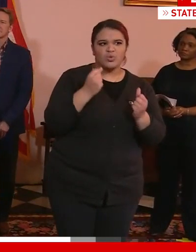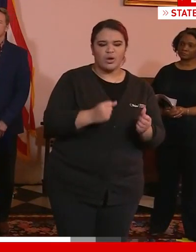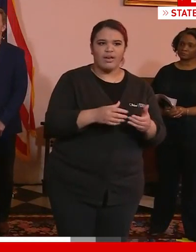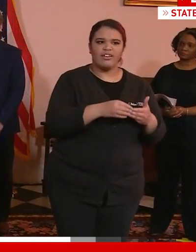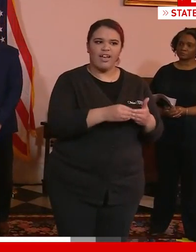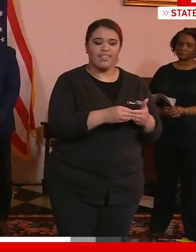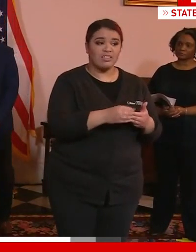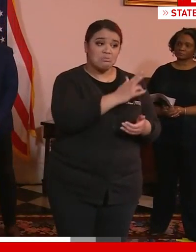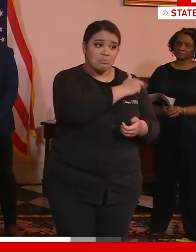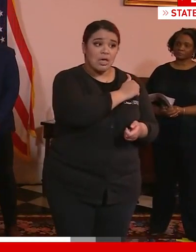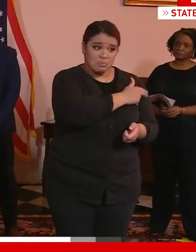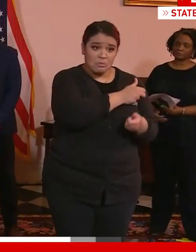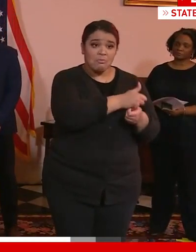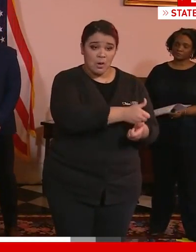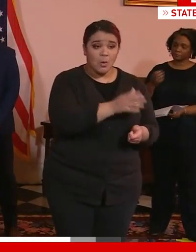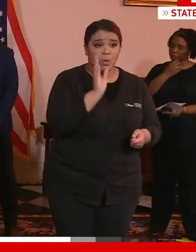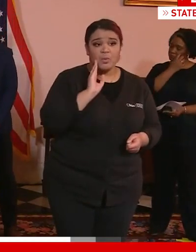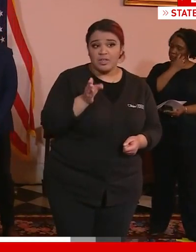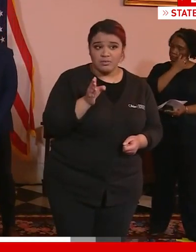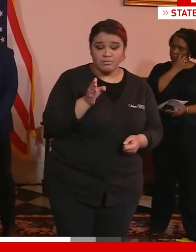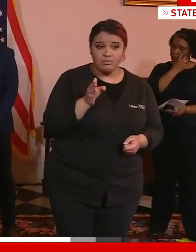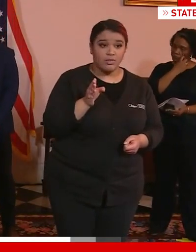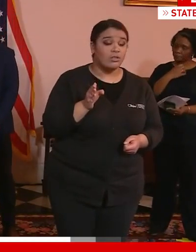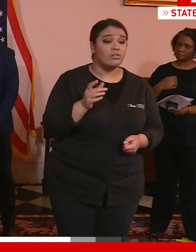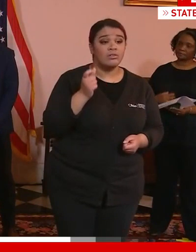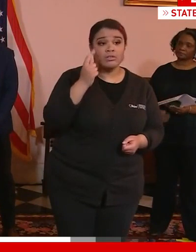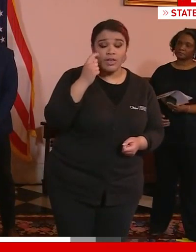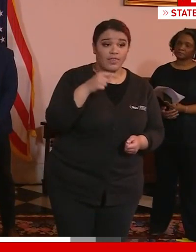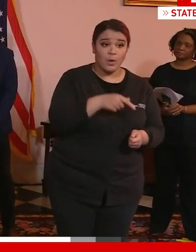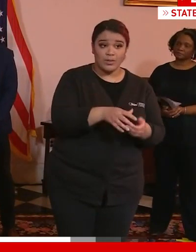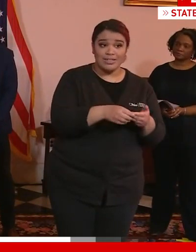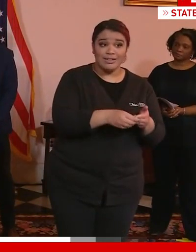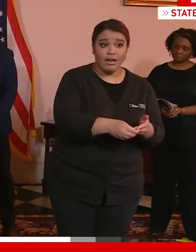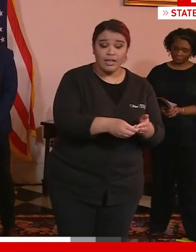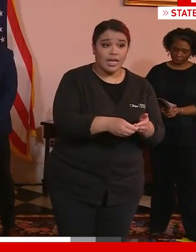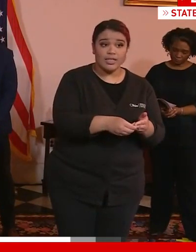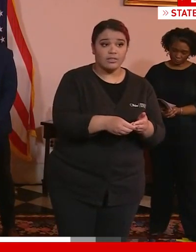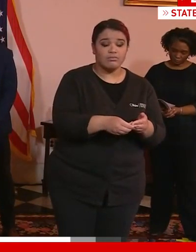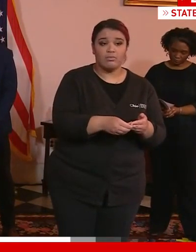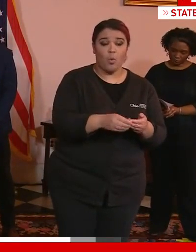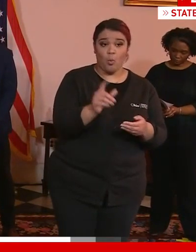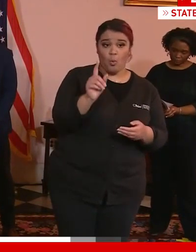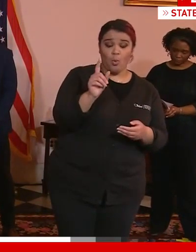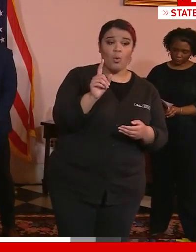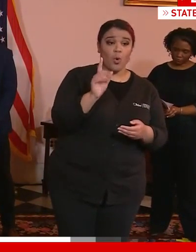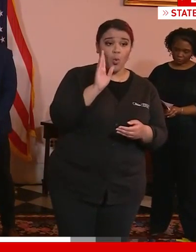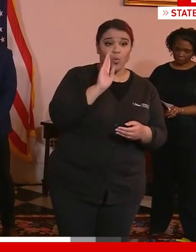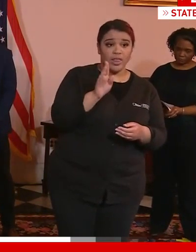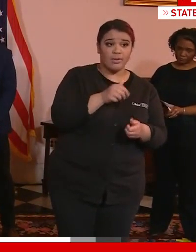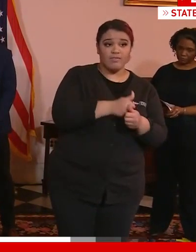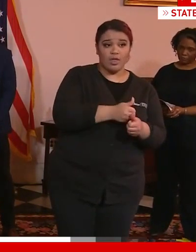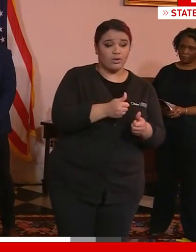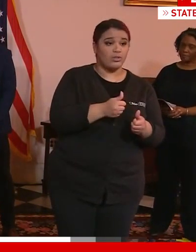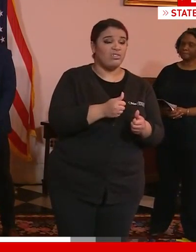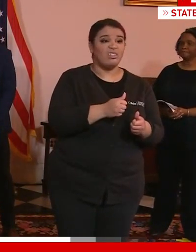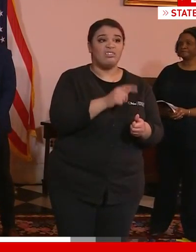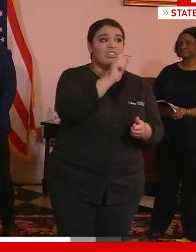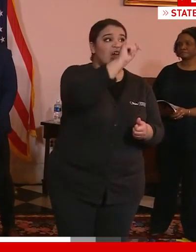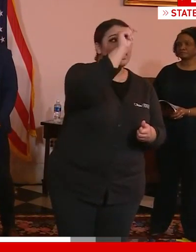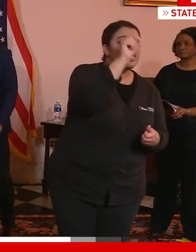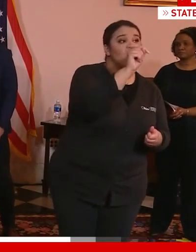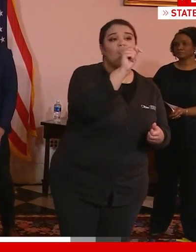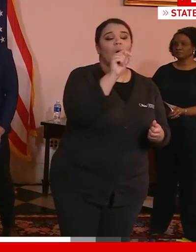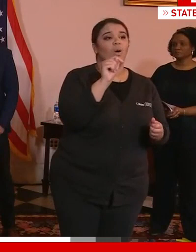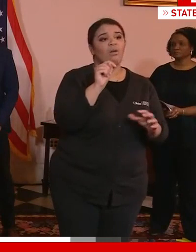follow, no matter if you're in Toledo or Dayton or anywhere in the state. We also consulted kind